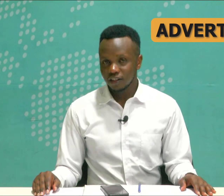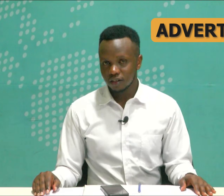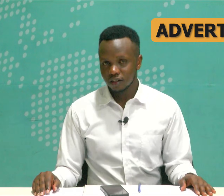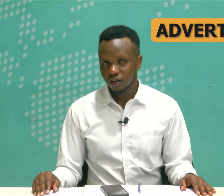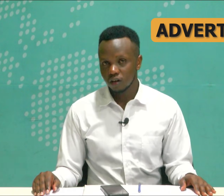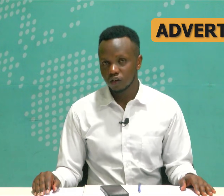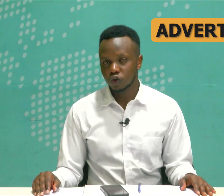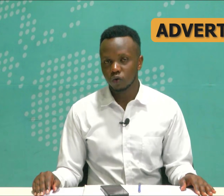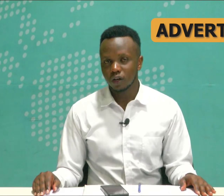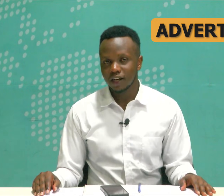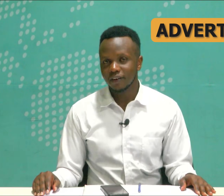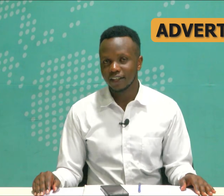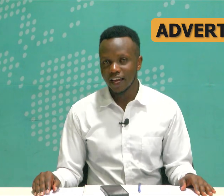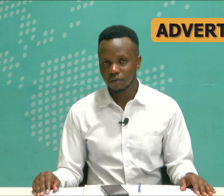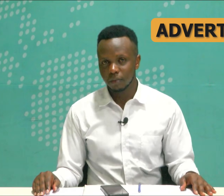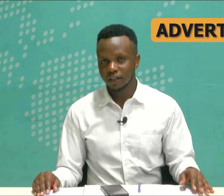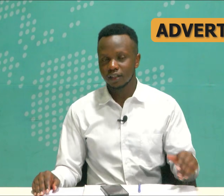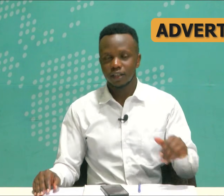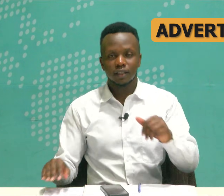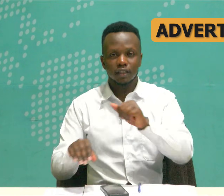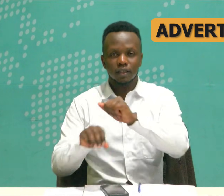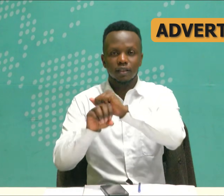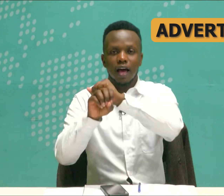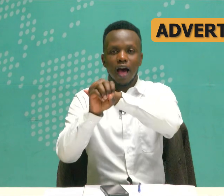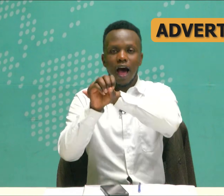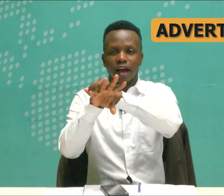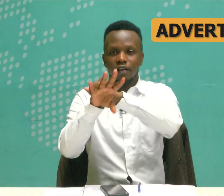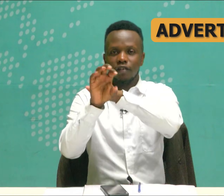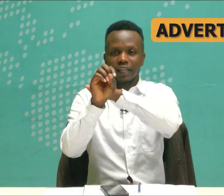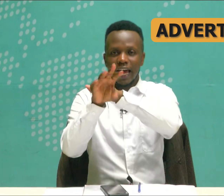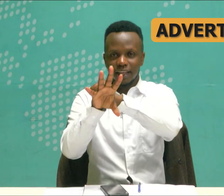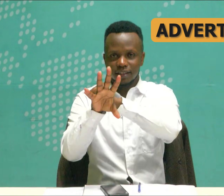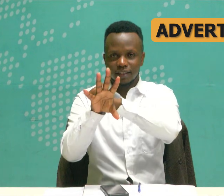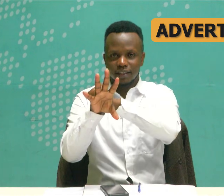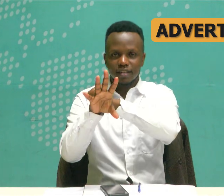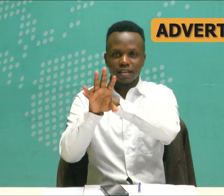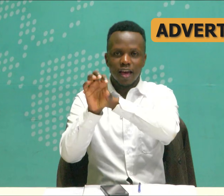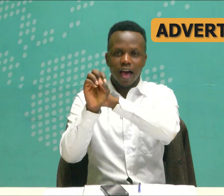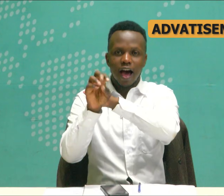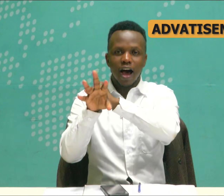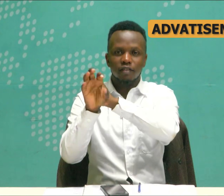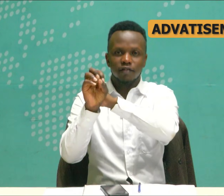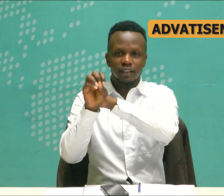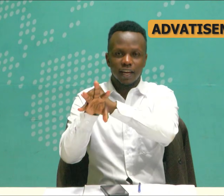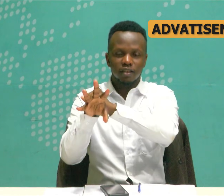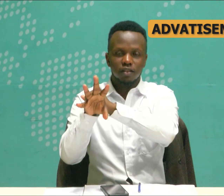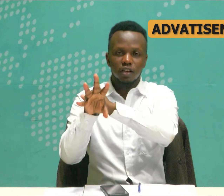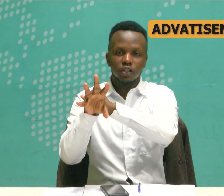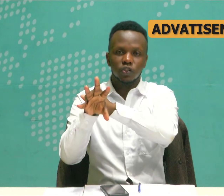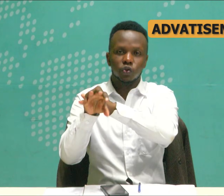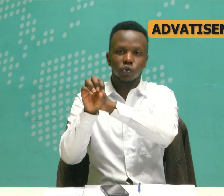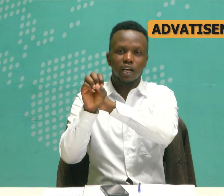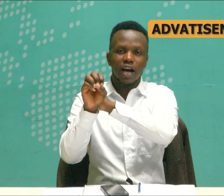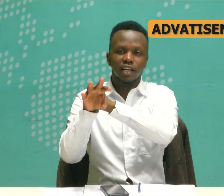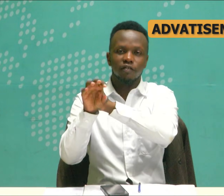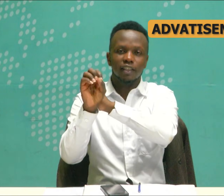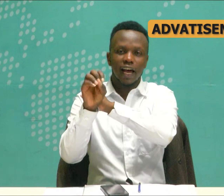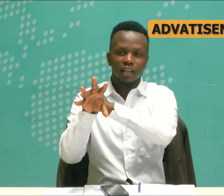Advertise stroke advertisement, it is advertise. Advertise stroke